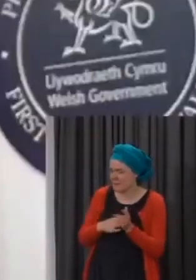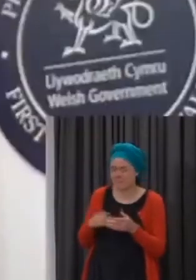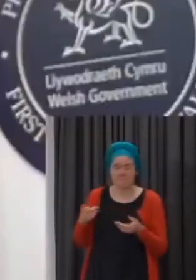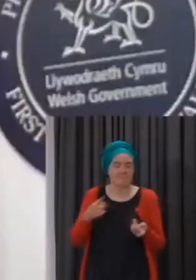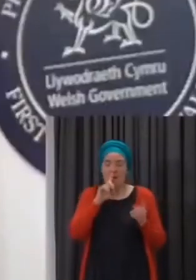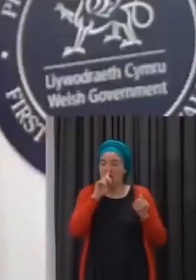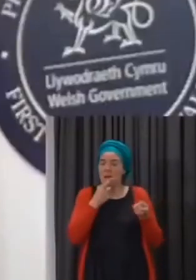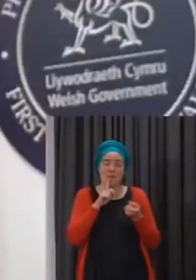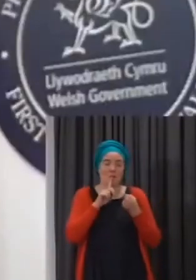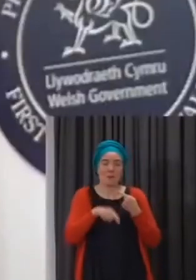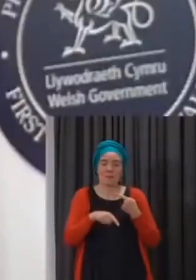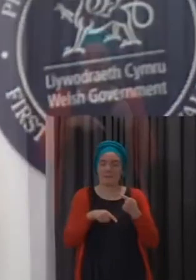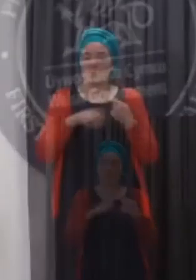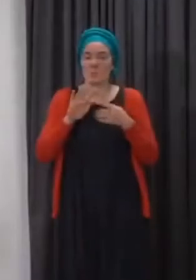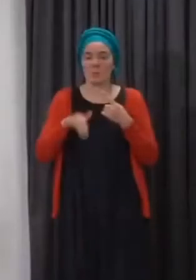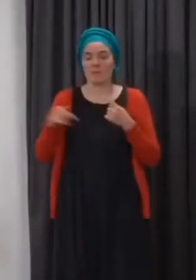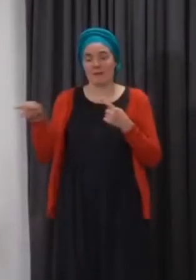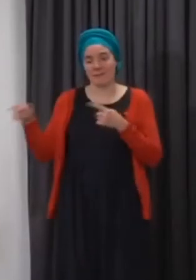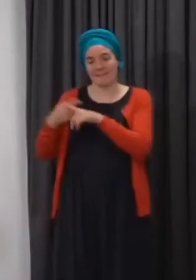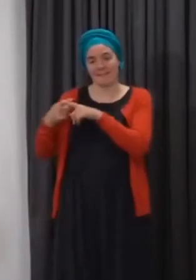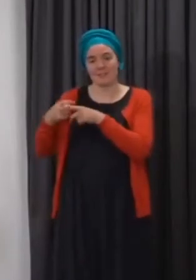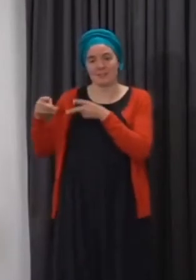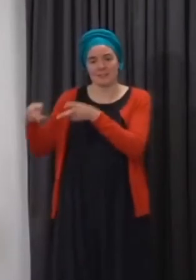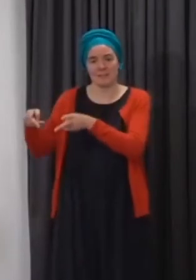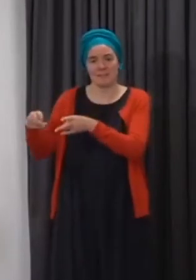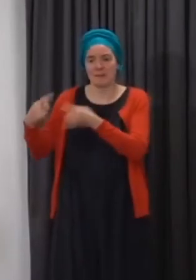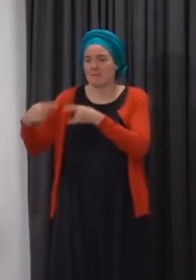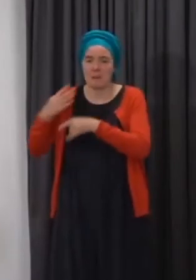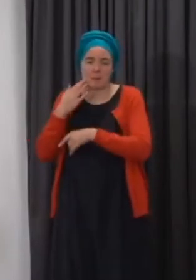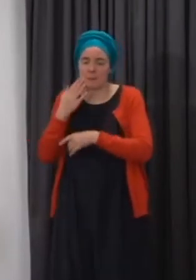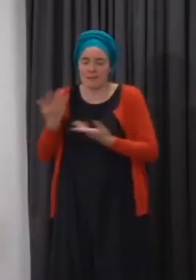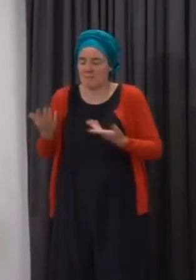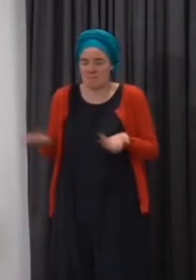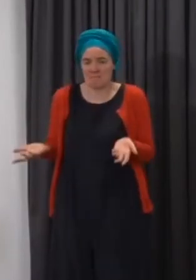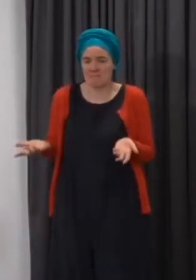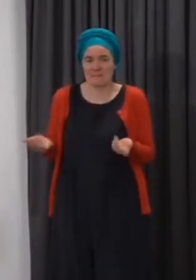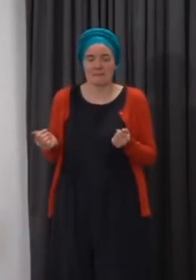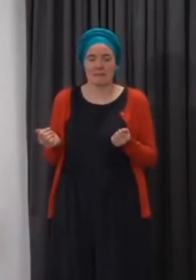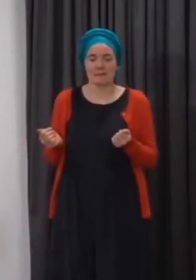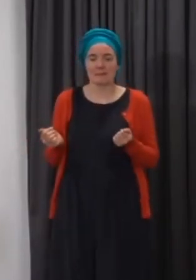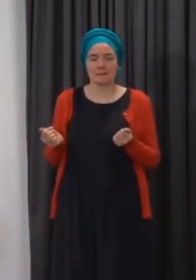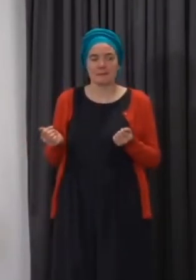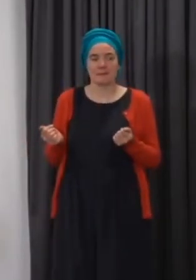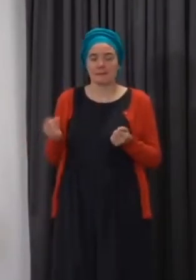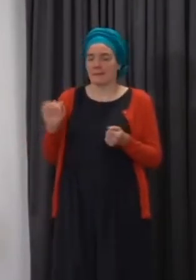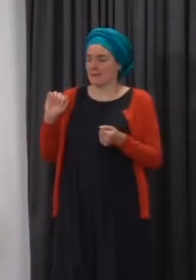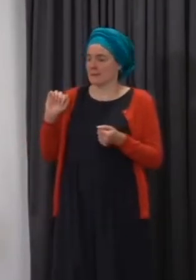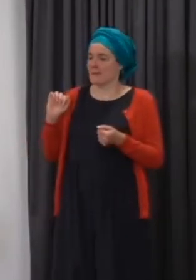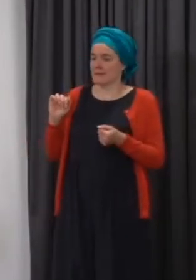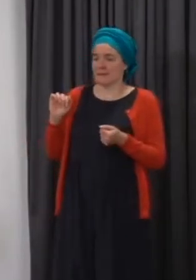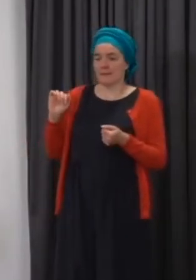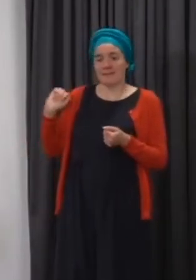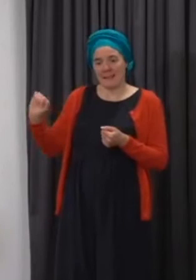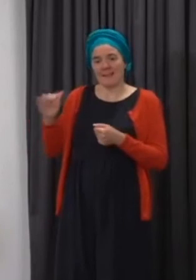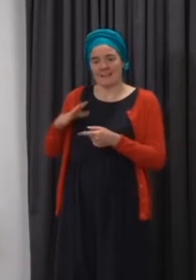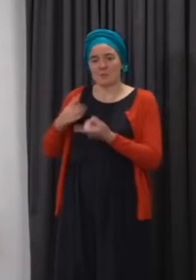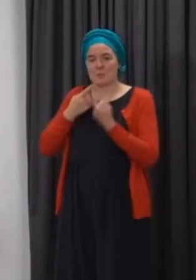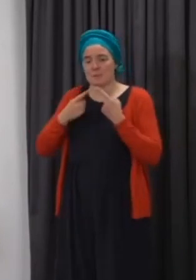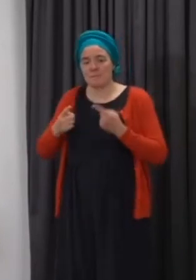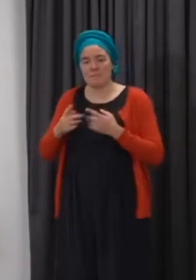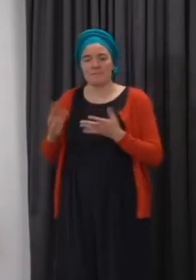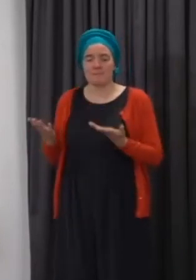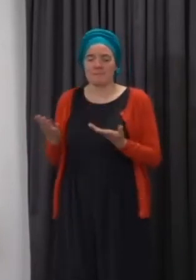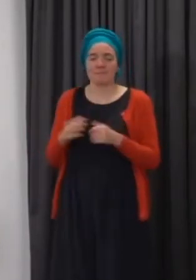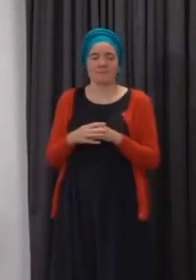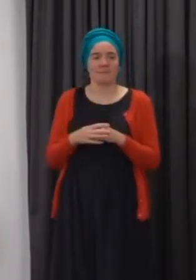on the availability of the English system at the moment and what those intentions are, so they would need to respond on that. But what I can say is that we are working